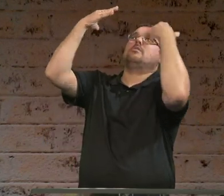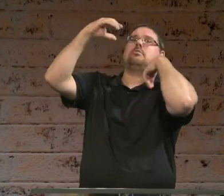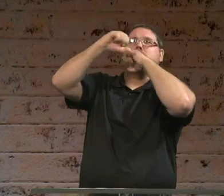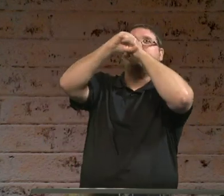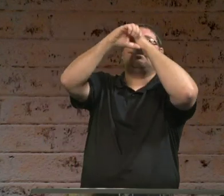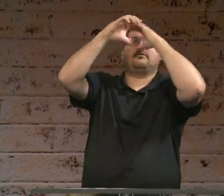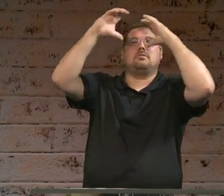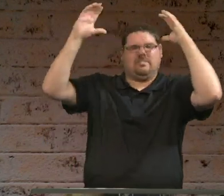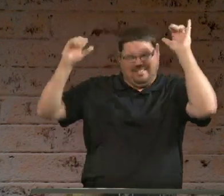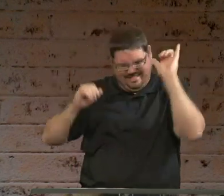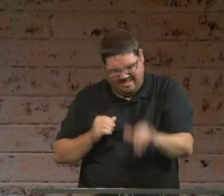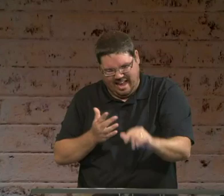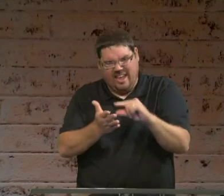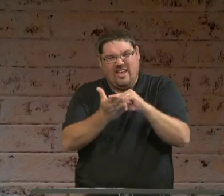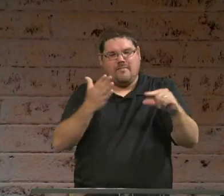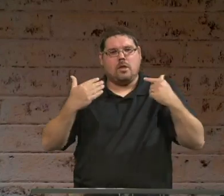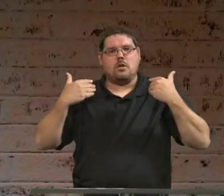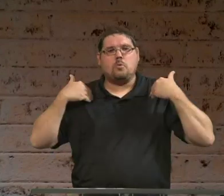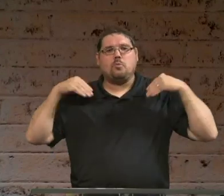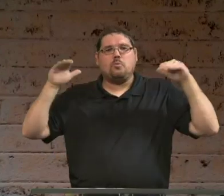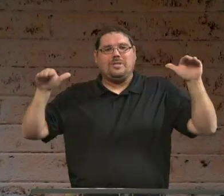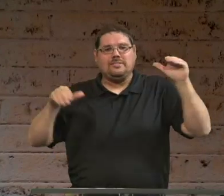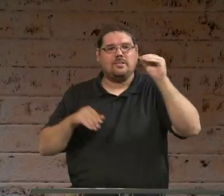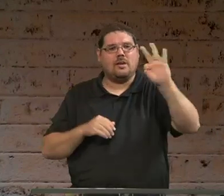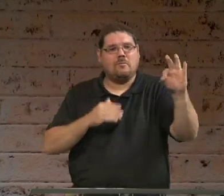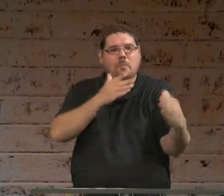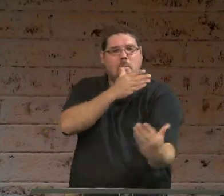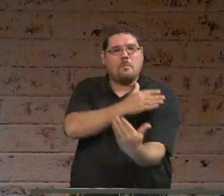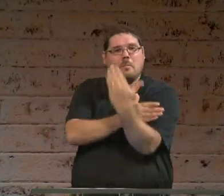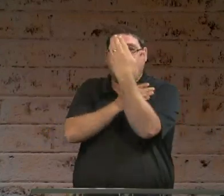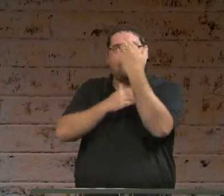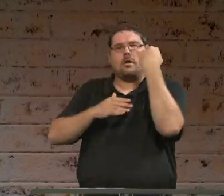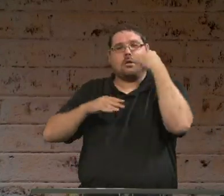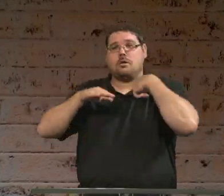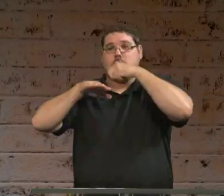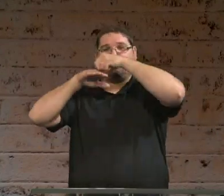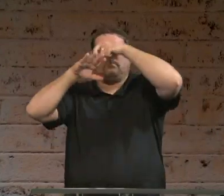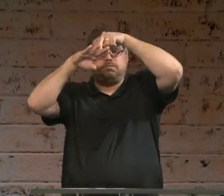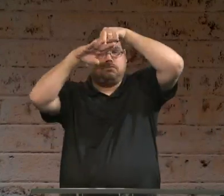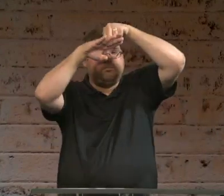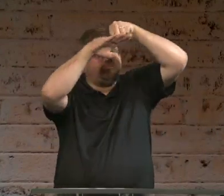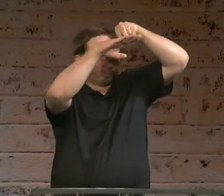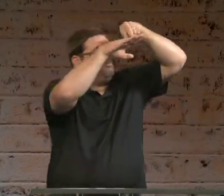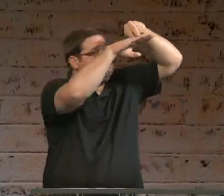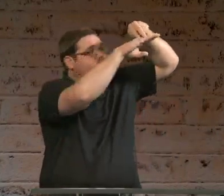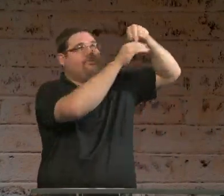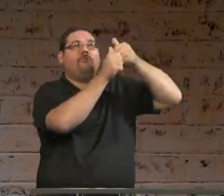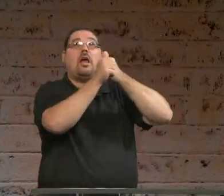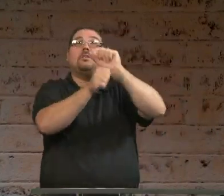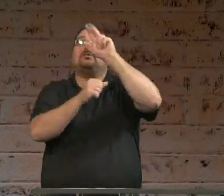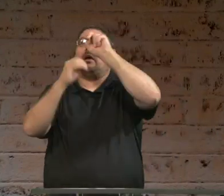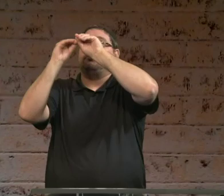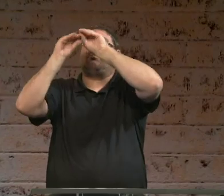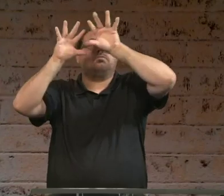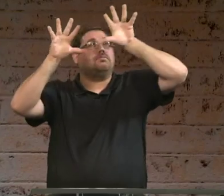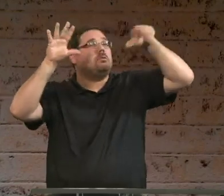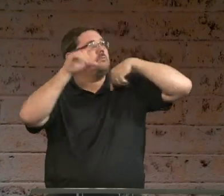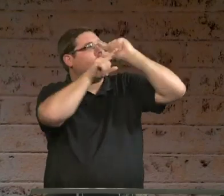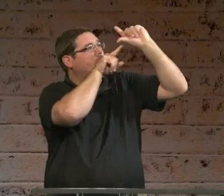sunrise was coming up, and the rays just really gave me more energy. So it's like as the ray comes from the